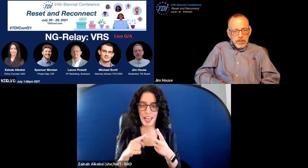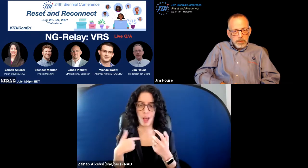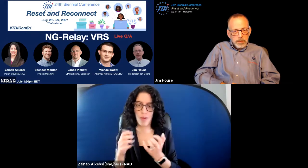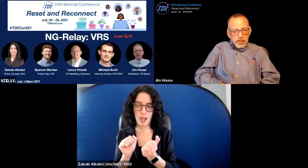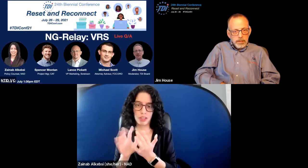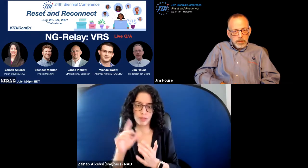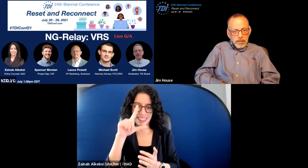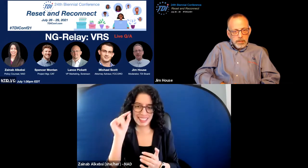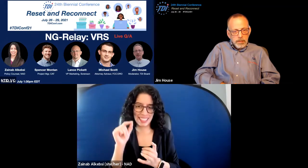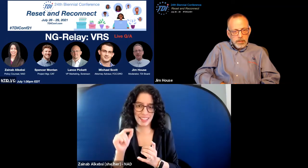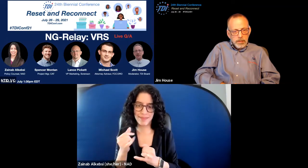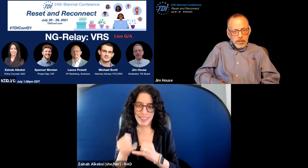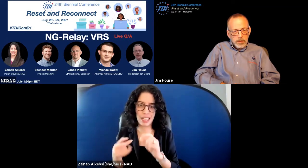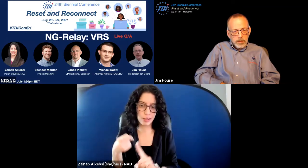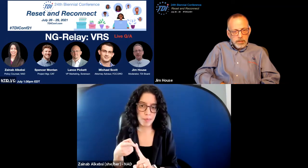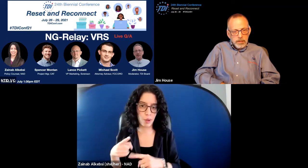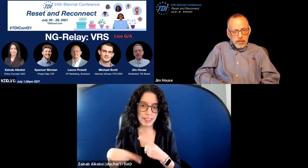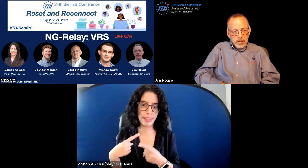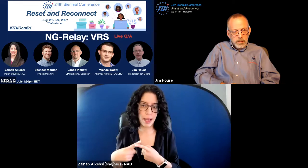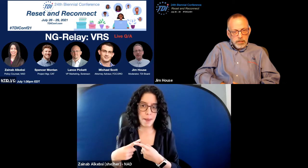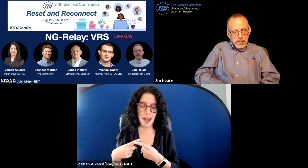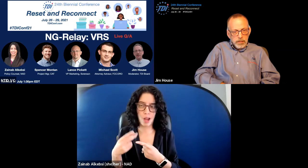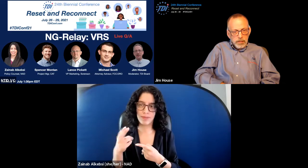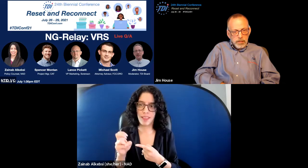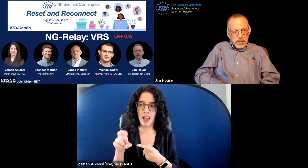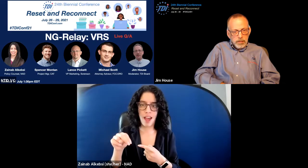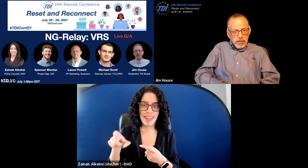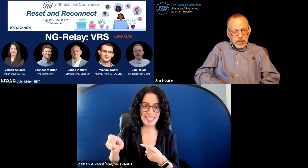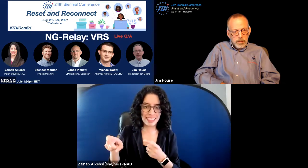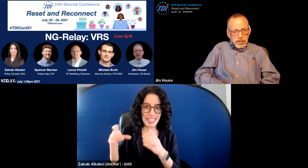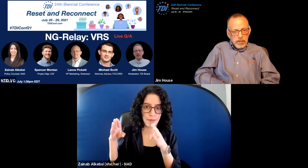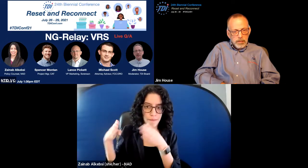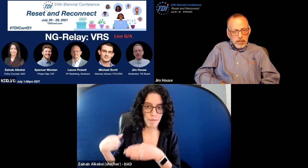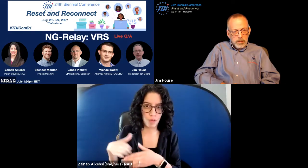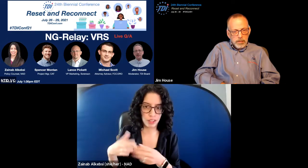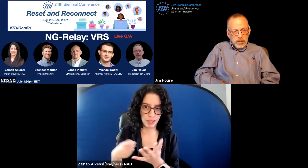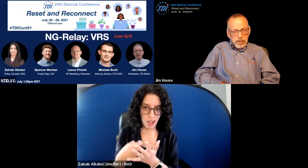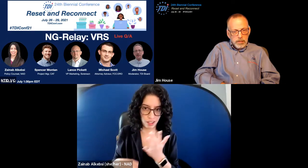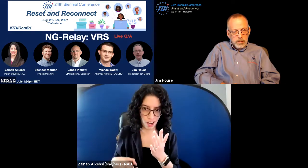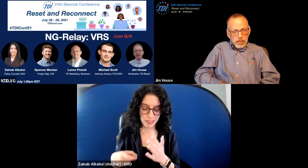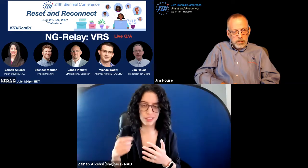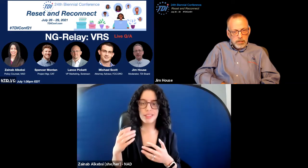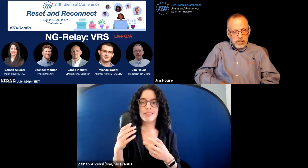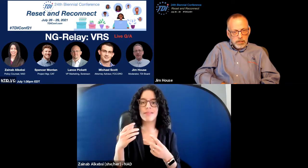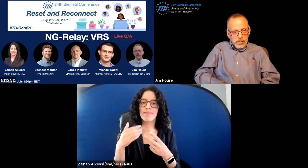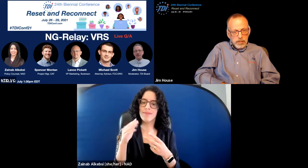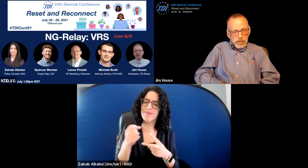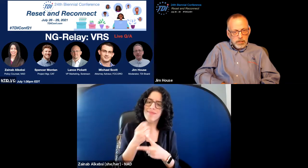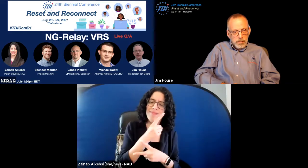COVID specifically, and then I want to address Lance's last point about the unnecessary focus on